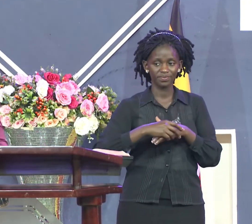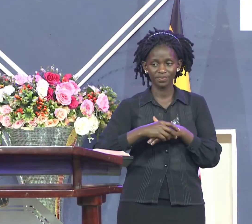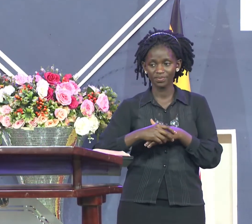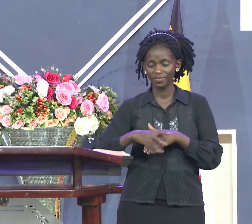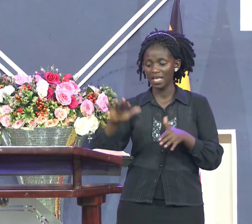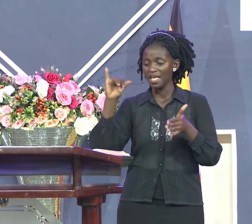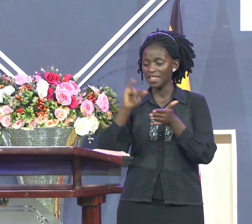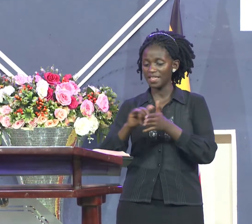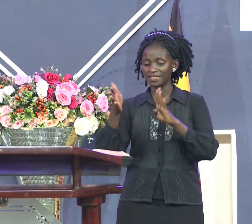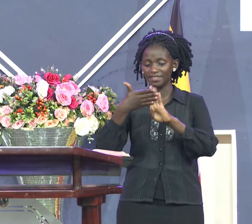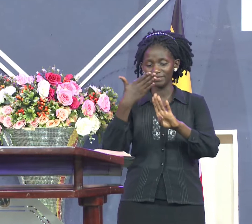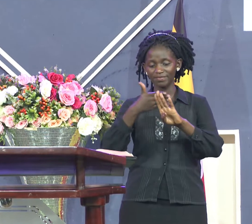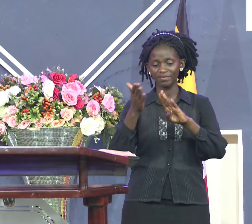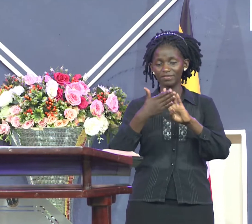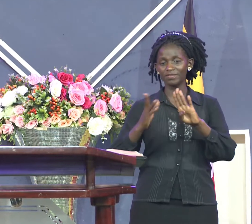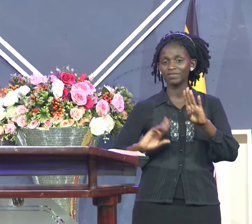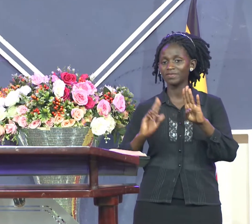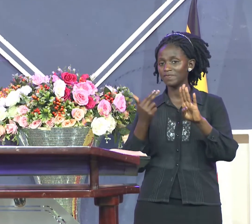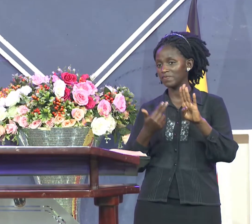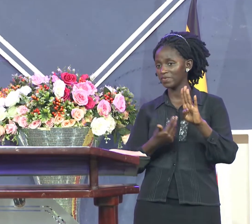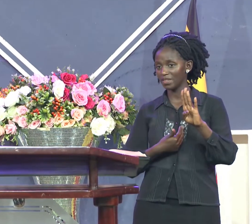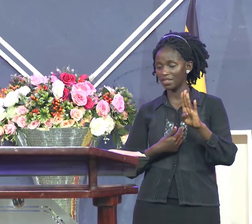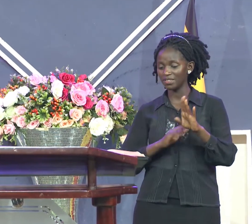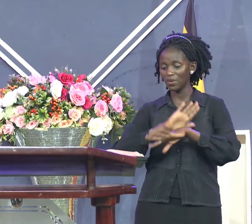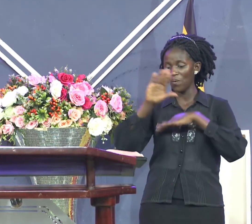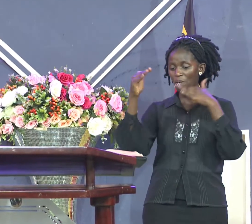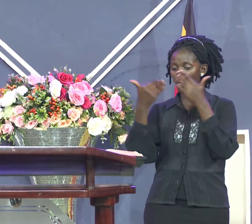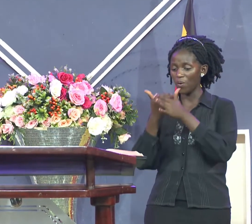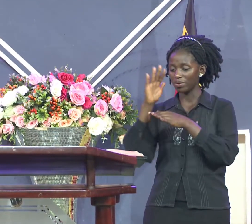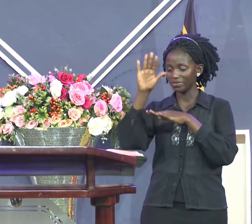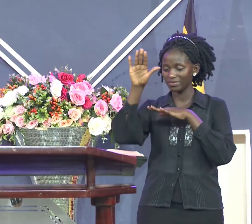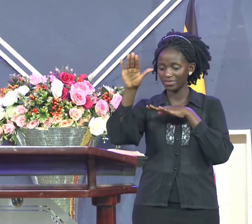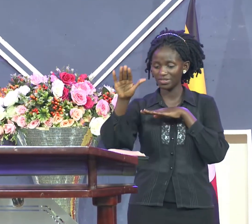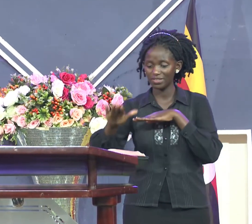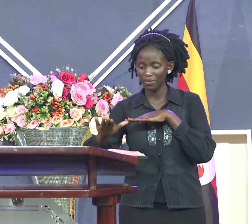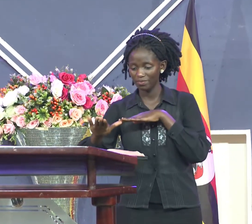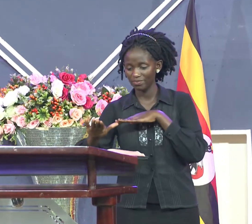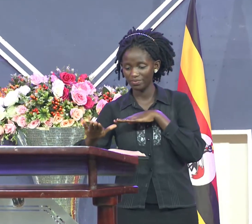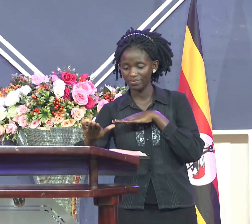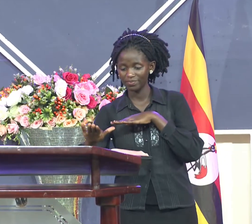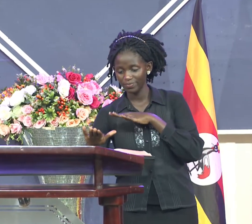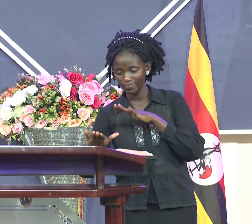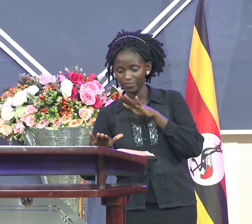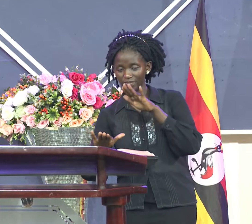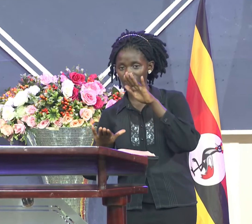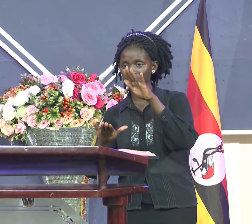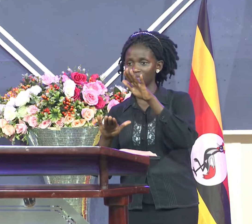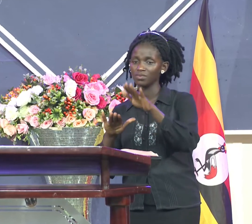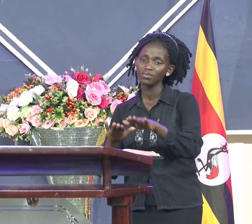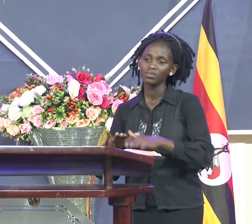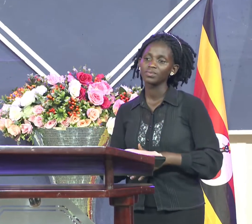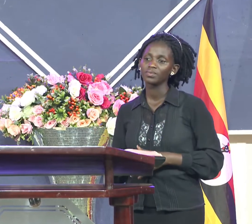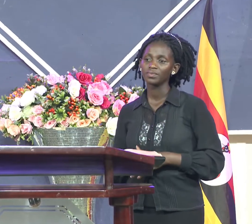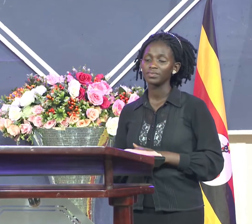Spirit, atulagirira, who directs us buli step, to every step we are to take.